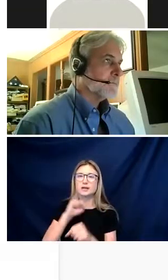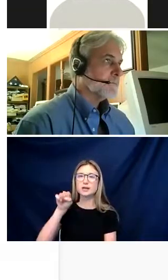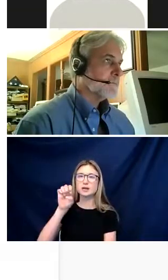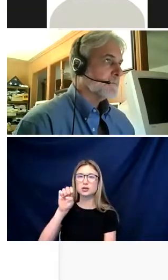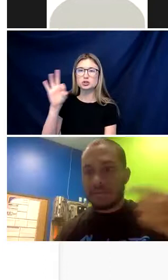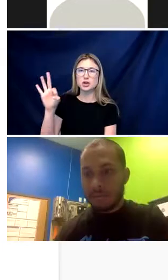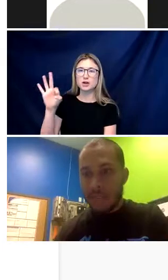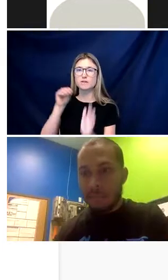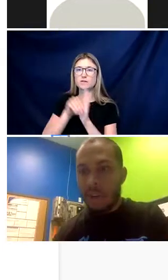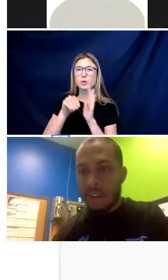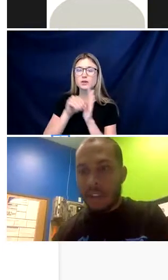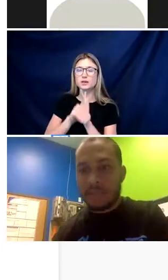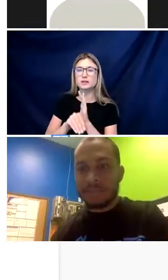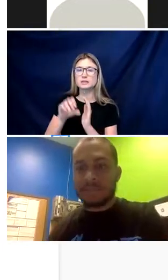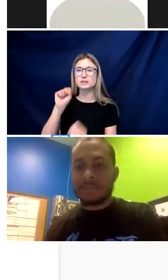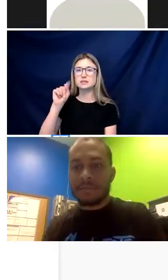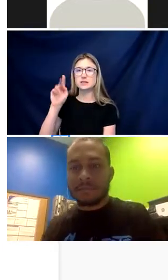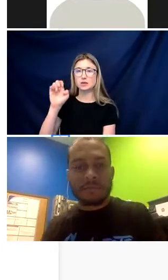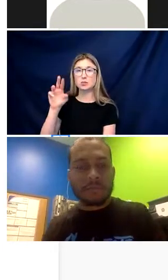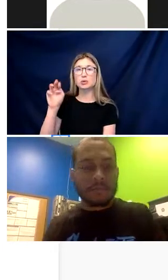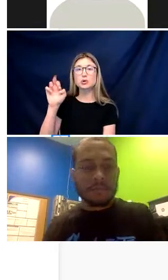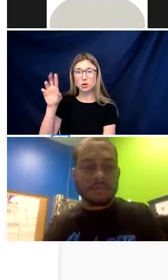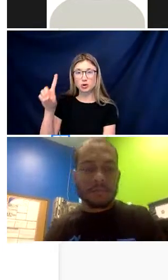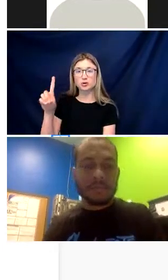to play ball together.